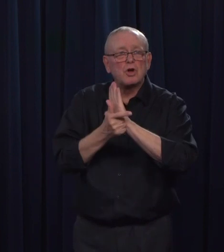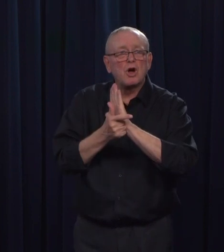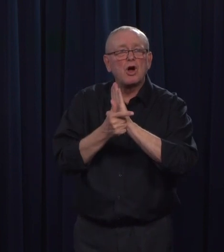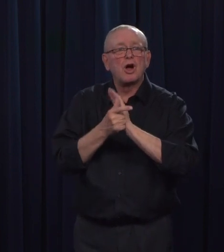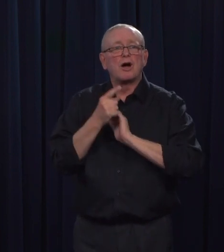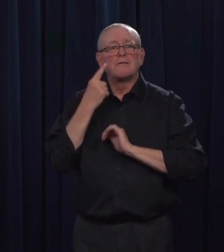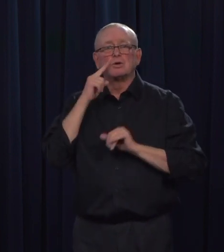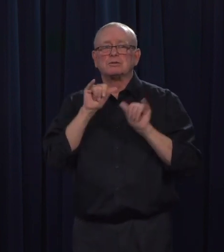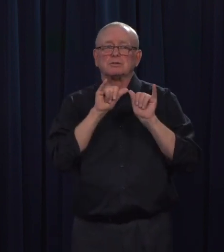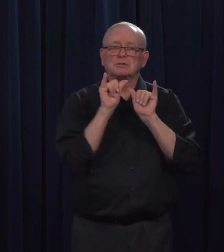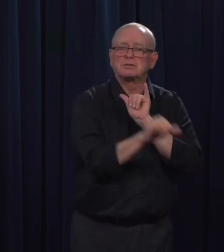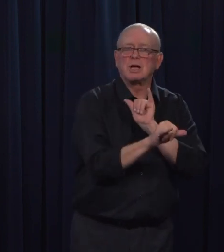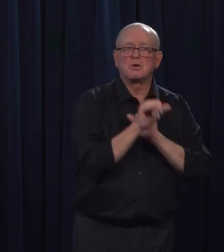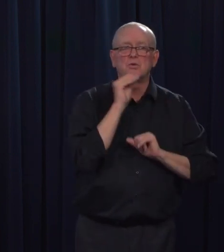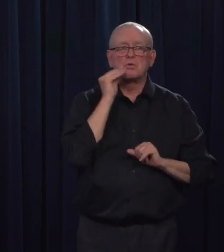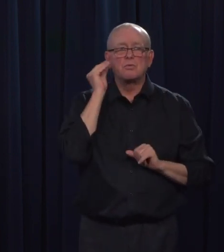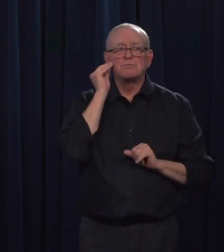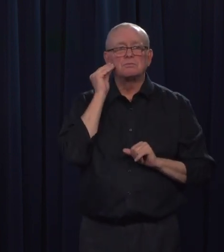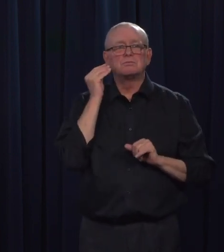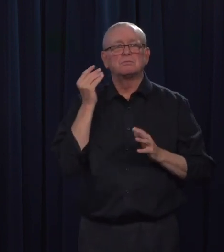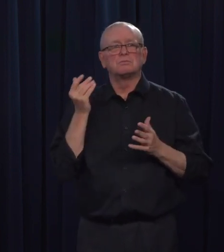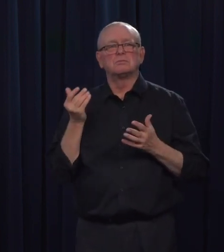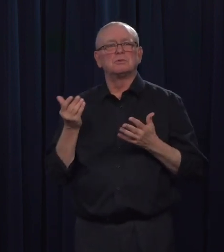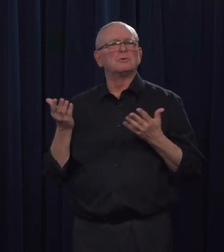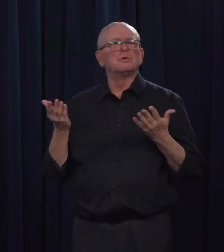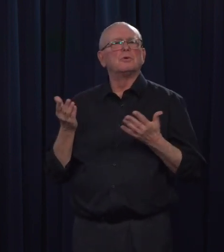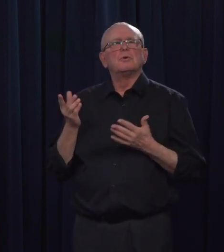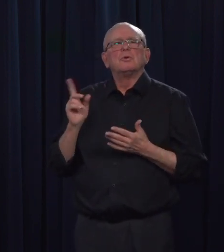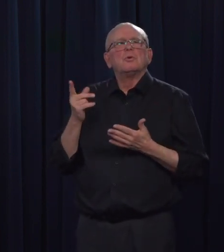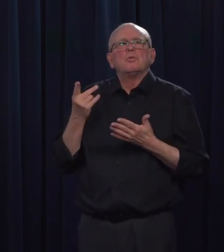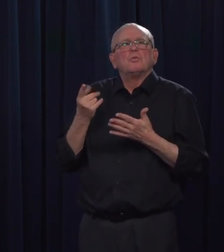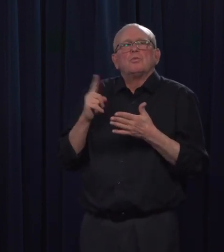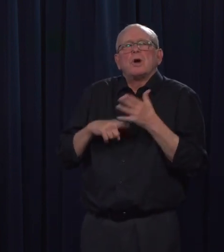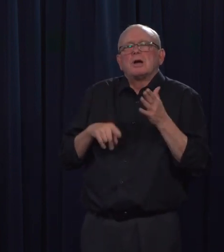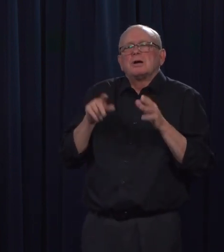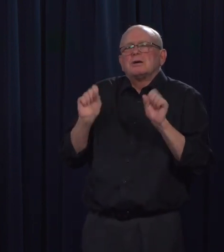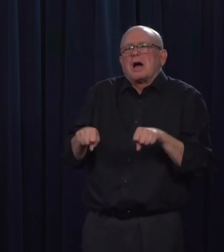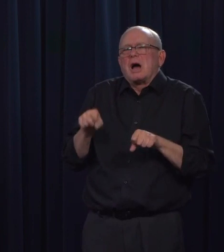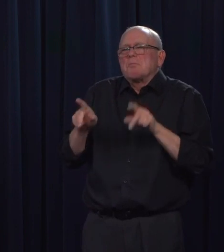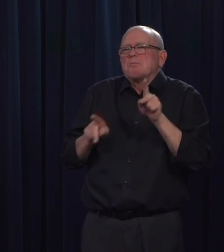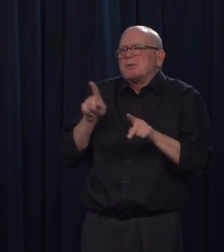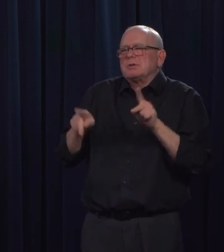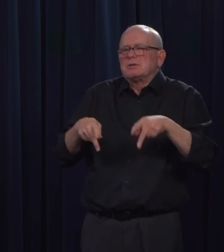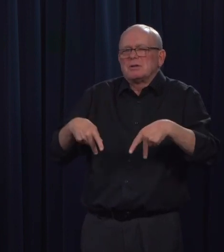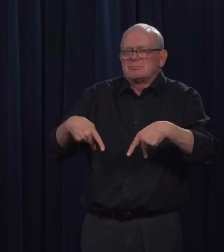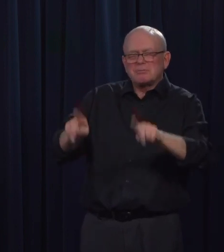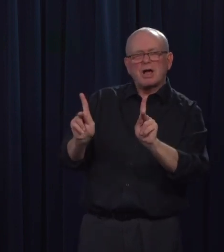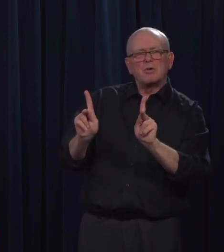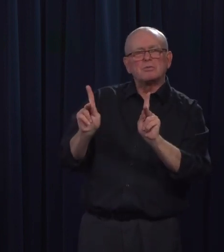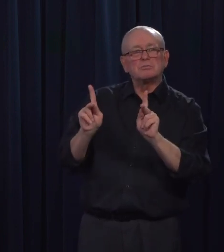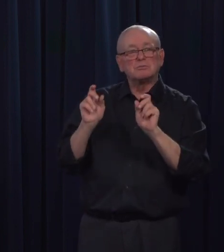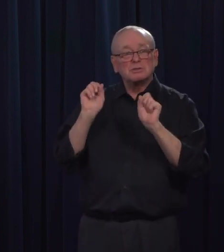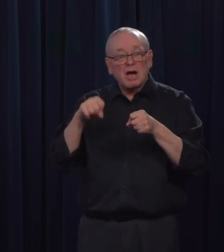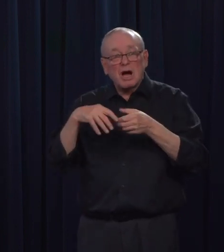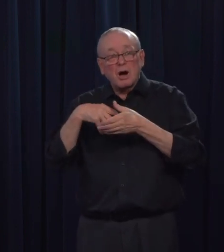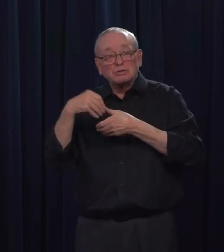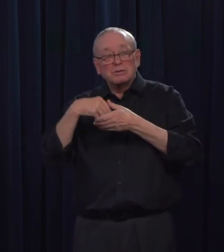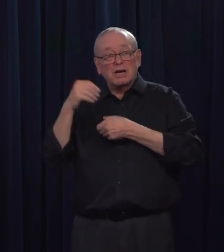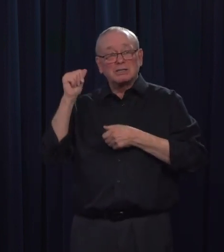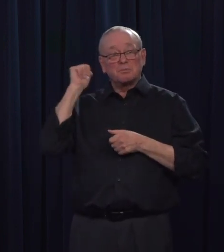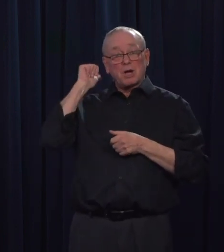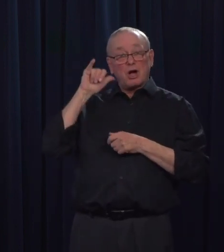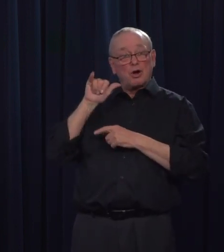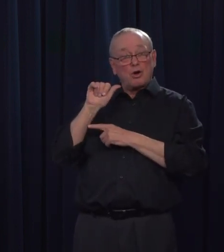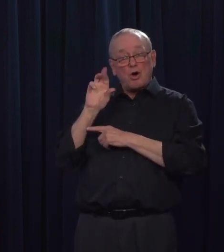it safe to even kind of go out in our backyards? So someone who's in self-isolation and feeling well, so those